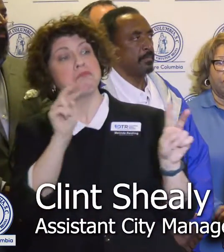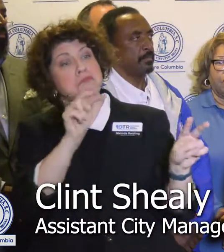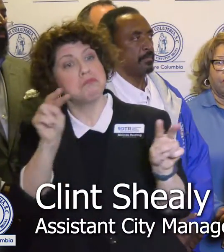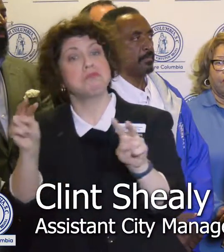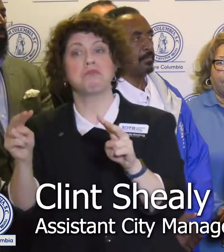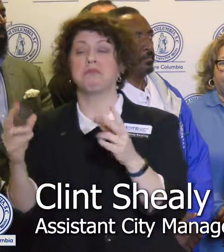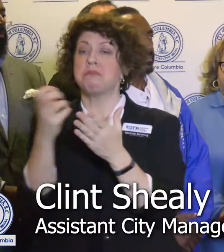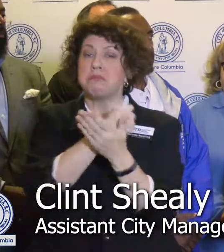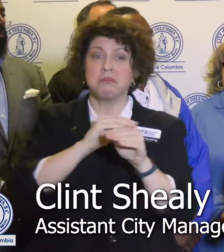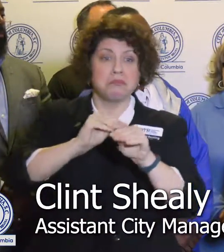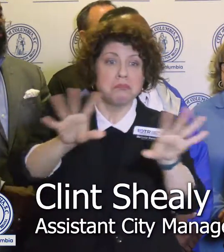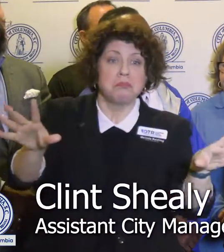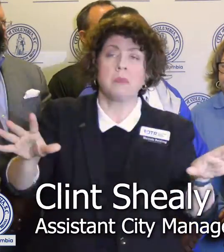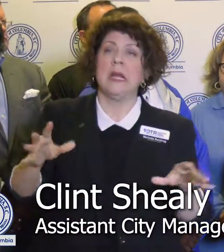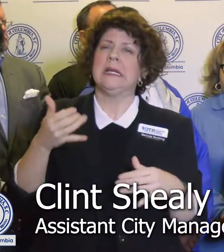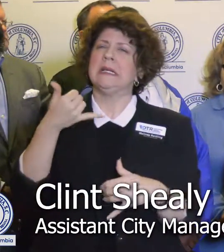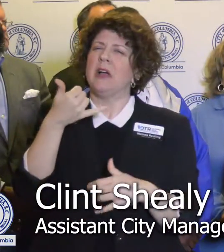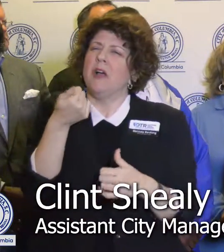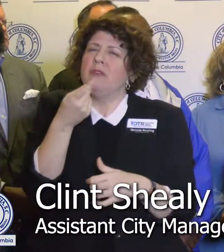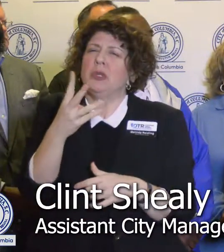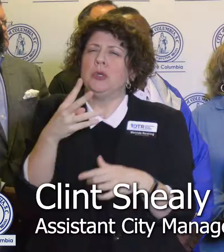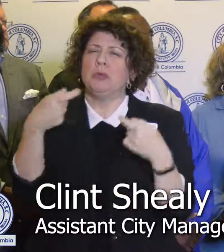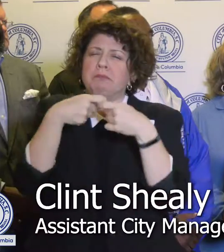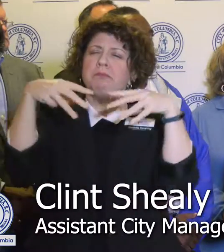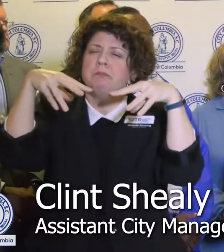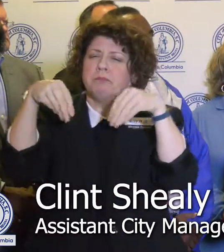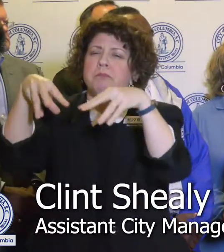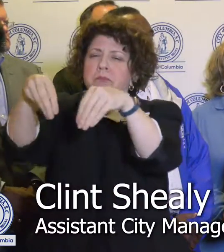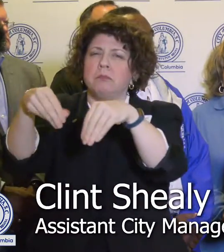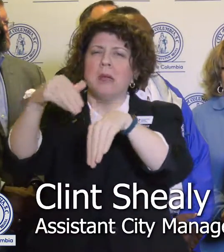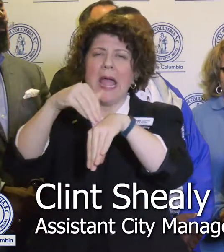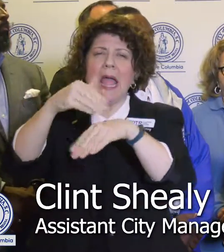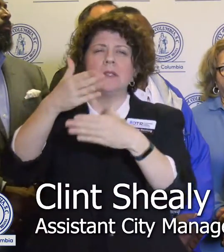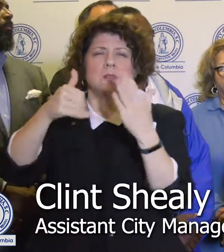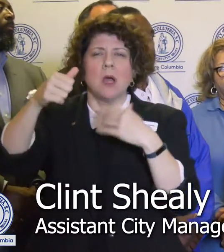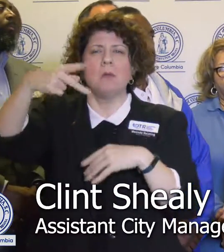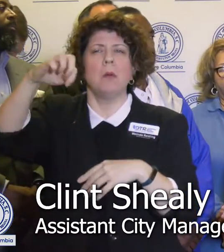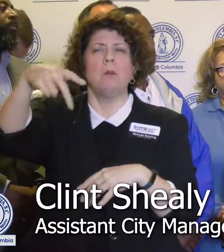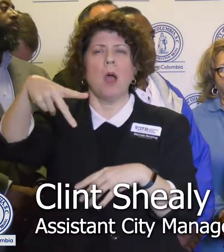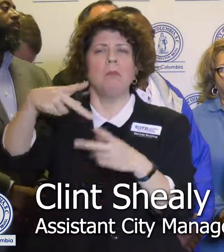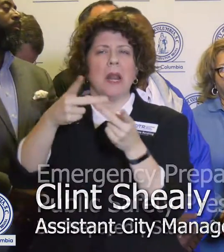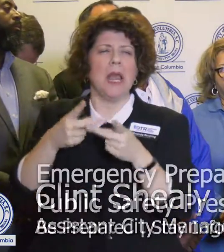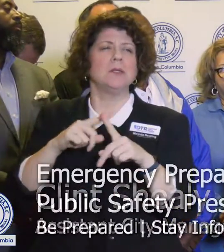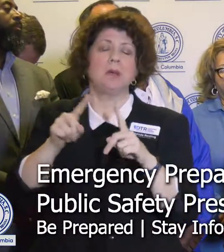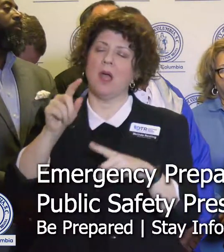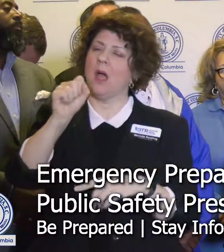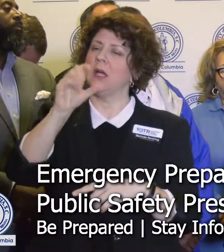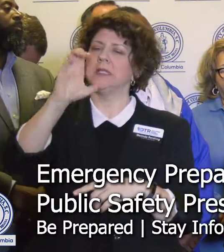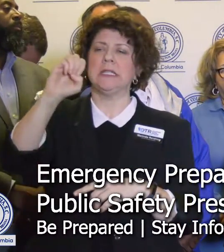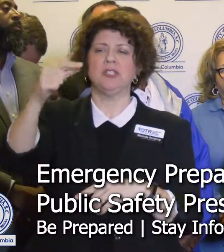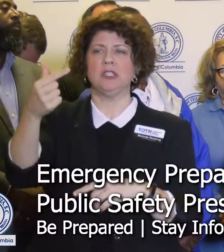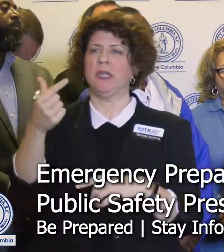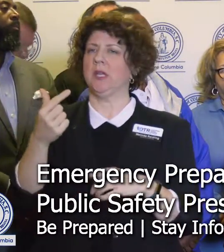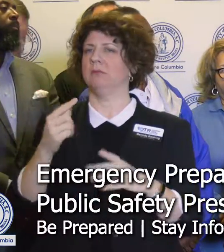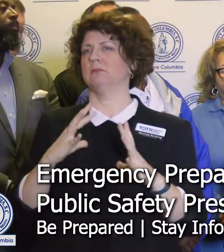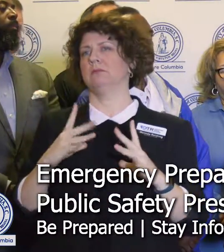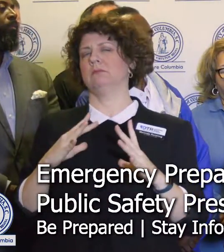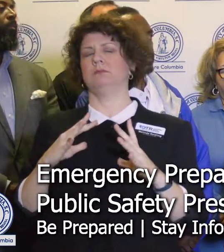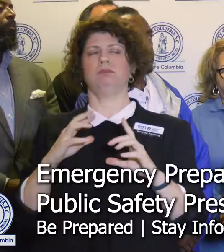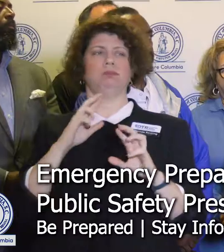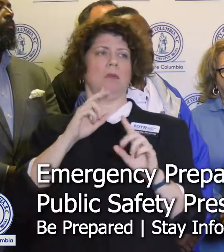collection. We've had a few minor power interruptions at some of our pump stations, but SC&G has been remarkable in their response to us